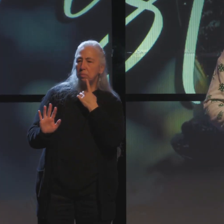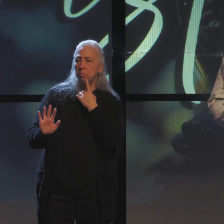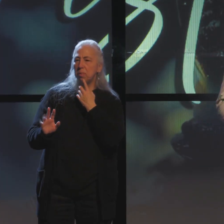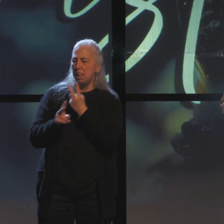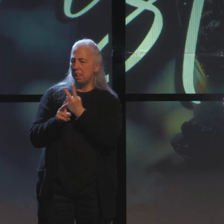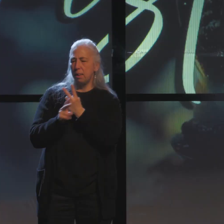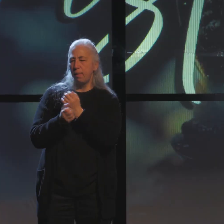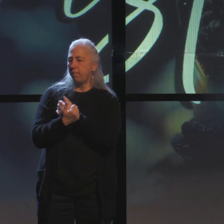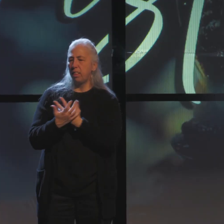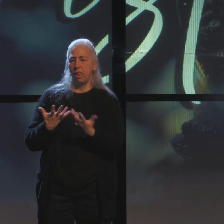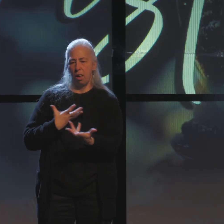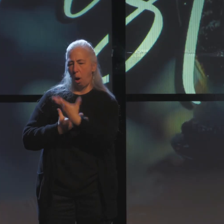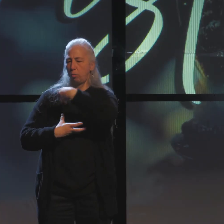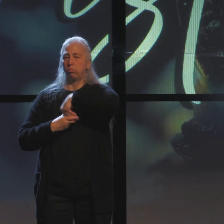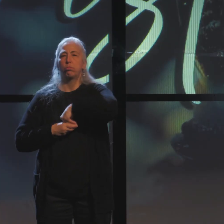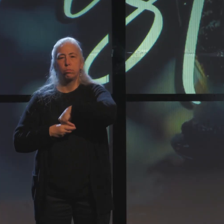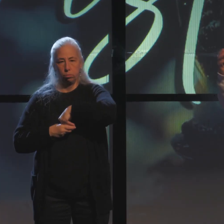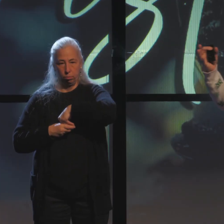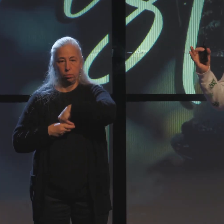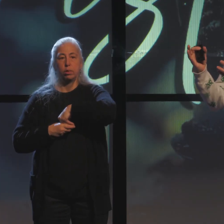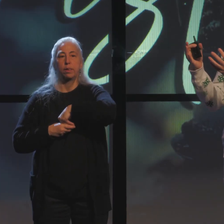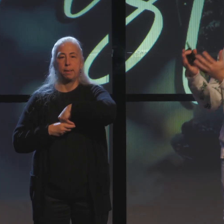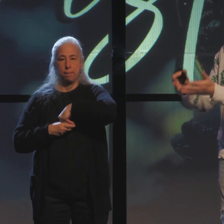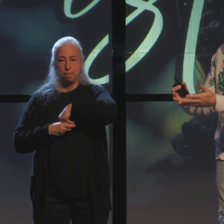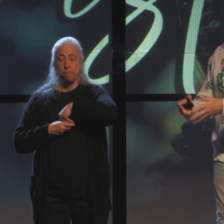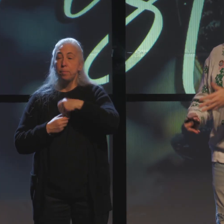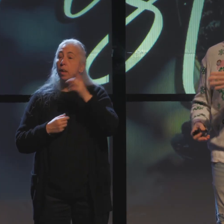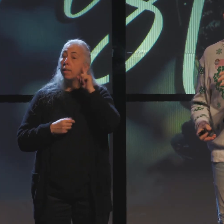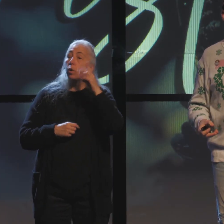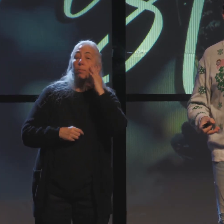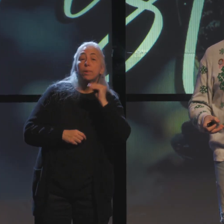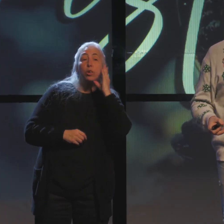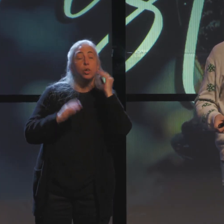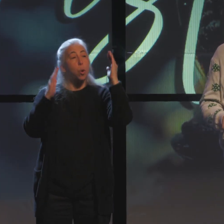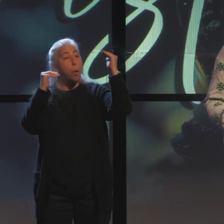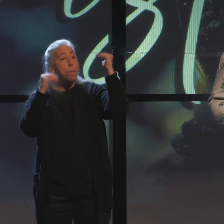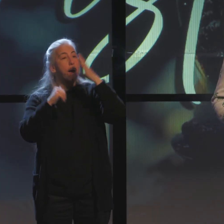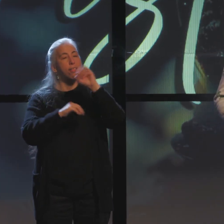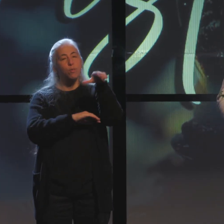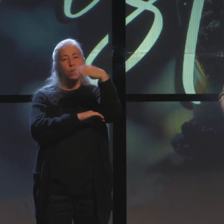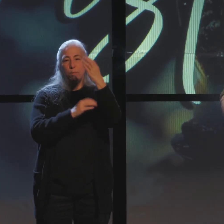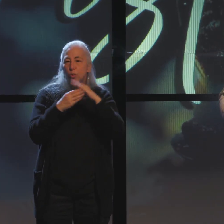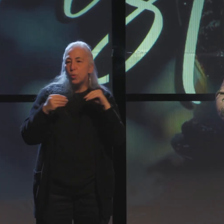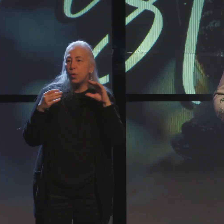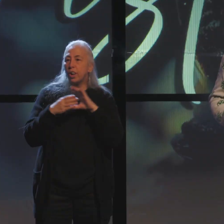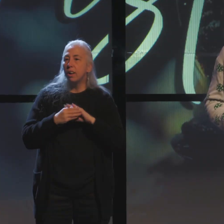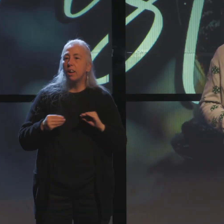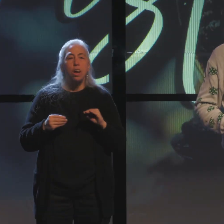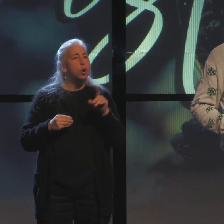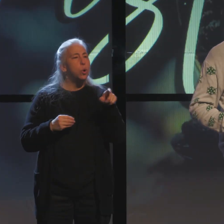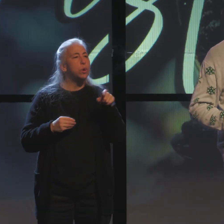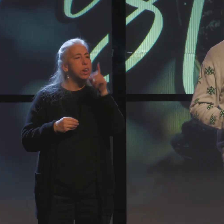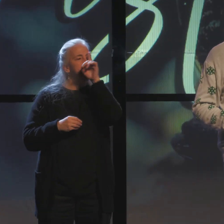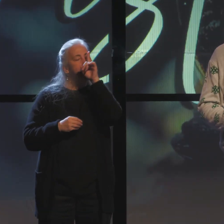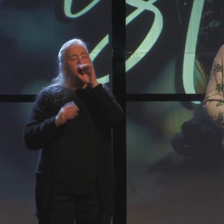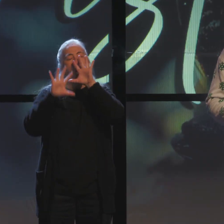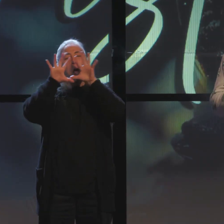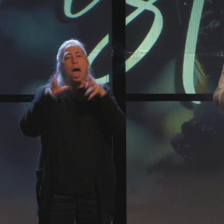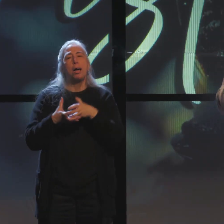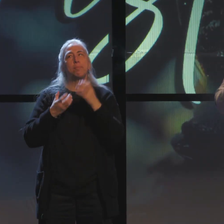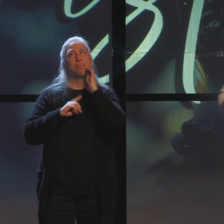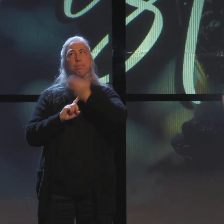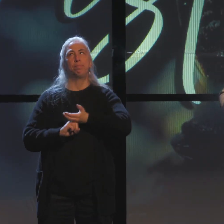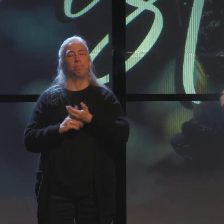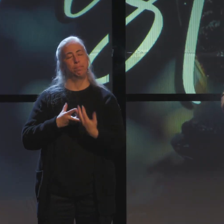at the door. To experience hope, to experience the peace of the Christmas story, you don't have to pretend none of those things exist.